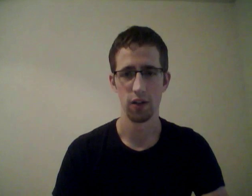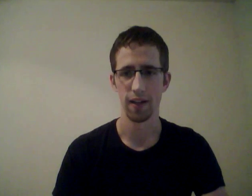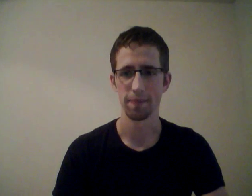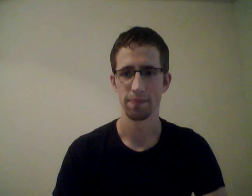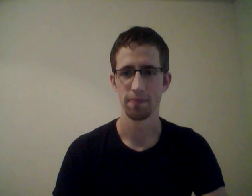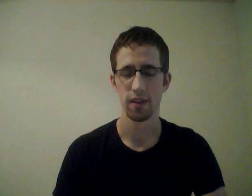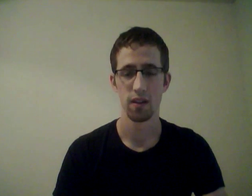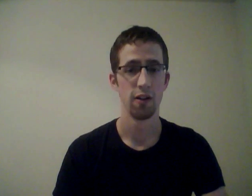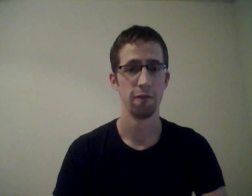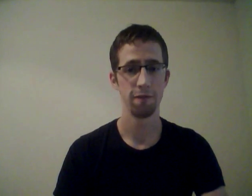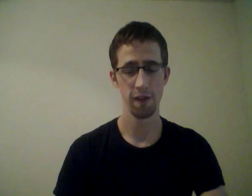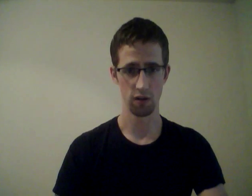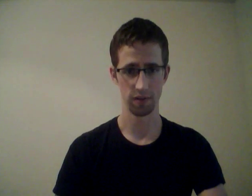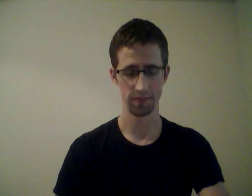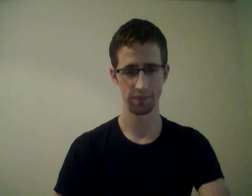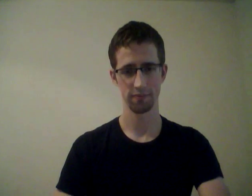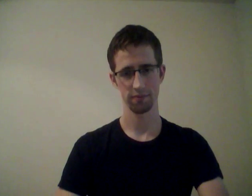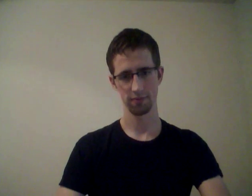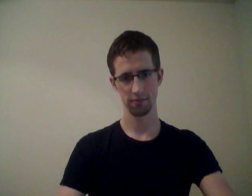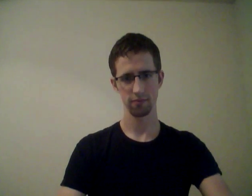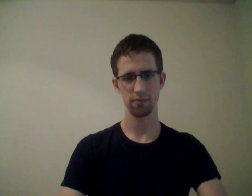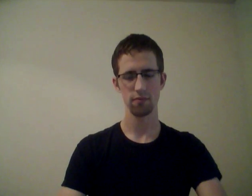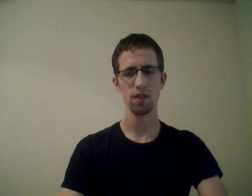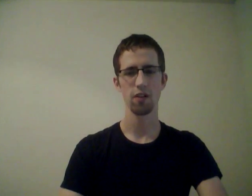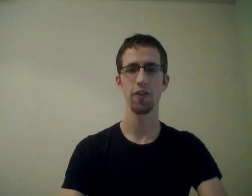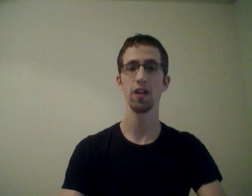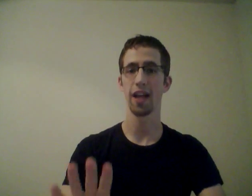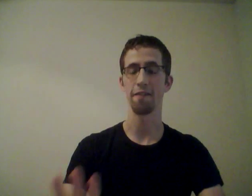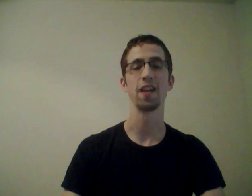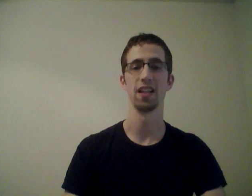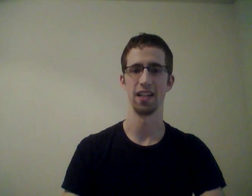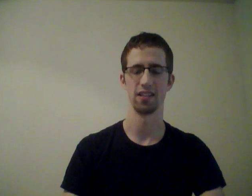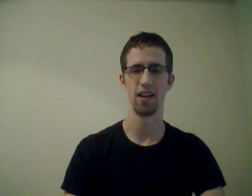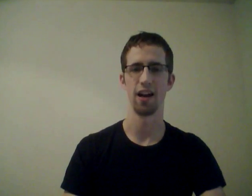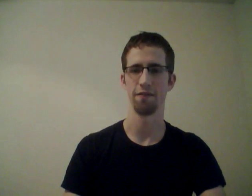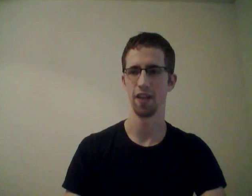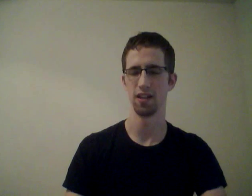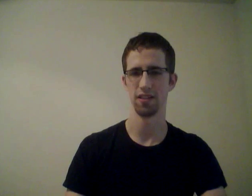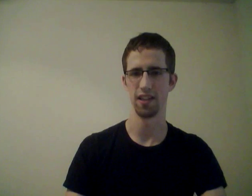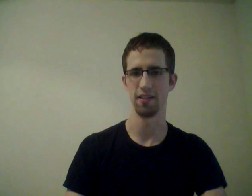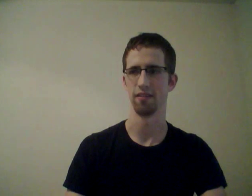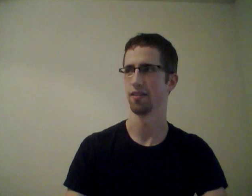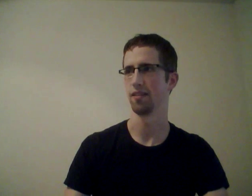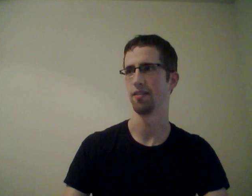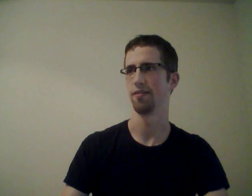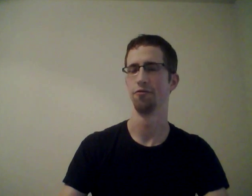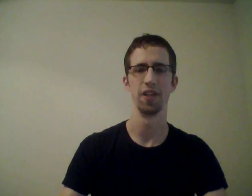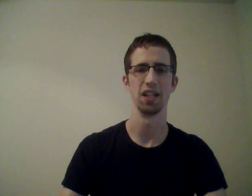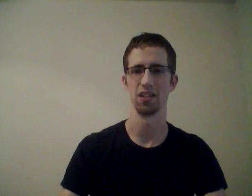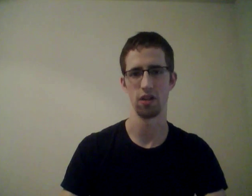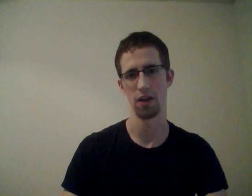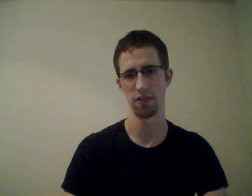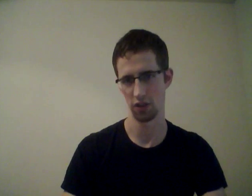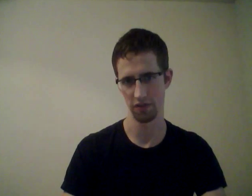Okay. Feel. Feel like feelings, not feel as in feeling a soft